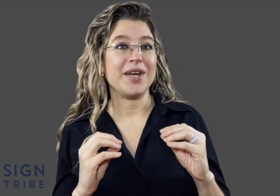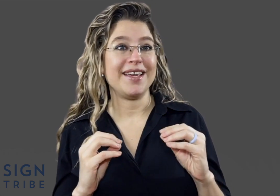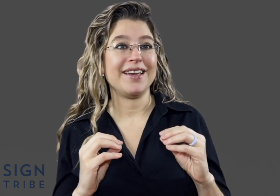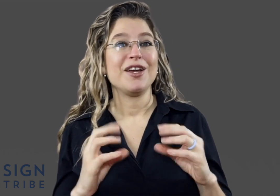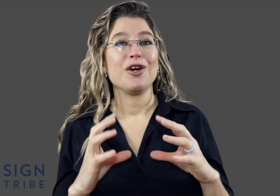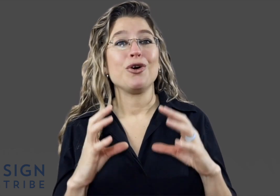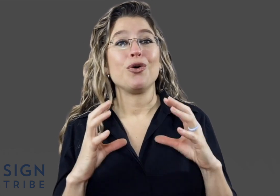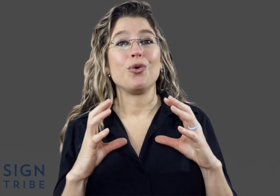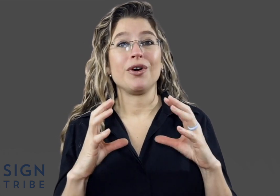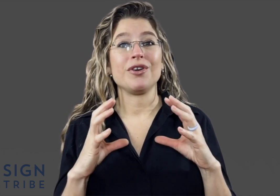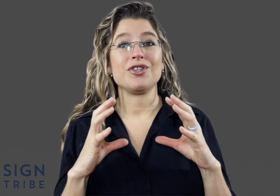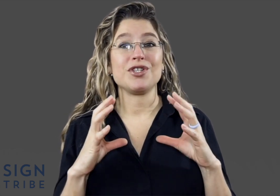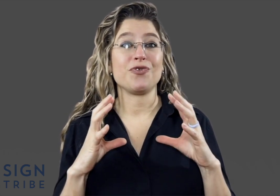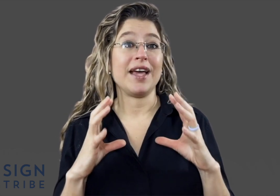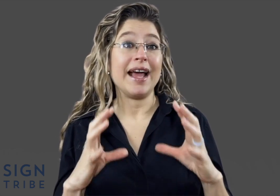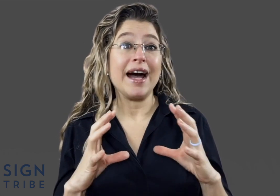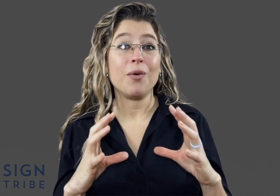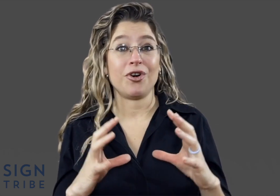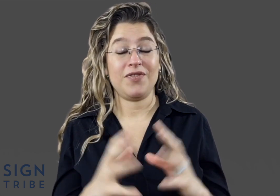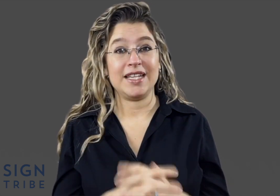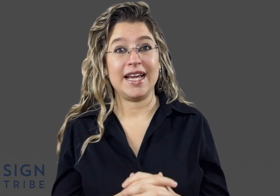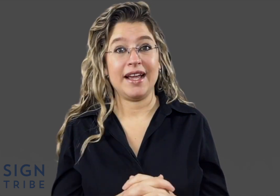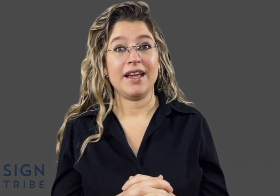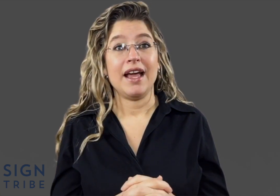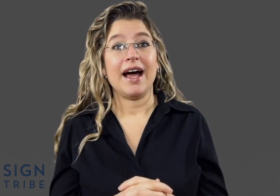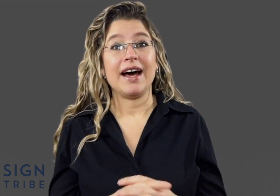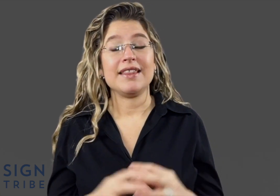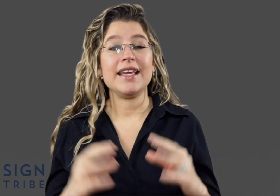week or just for that hour of the day. I think